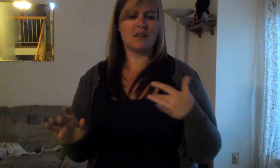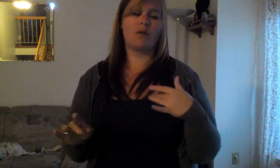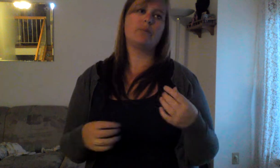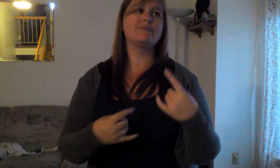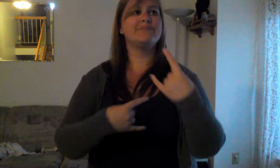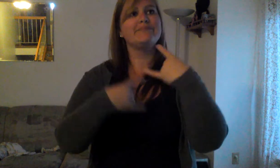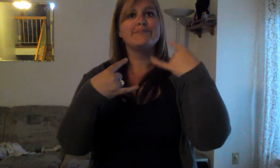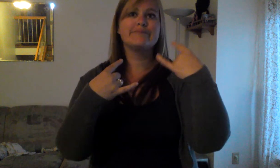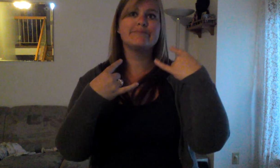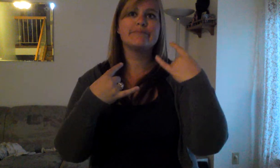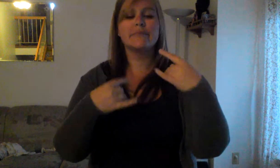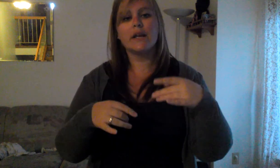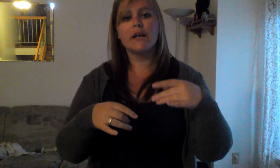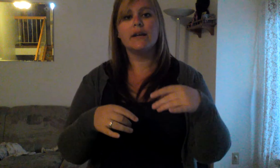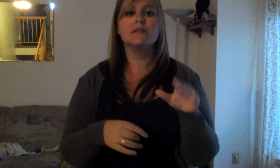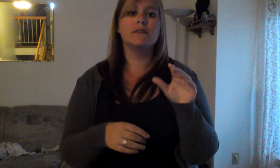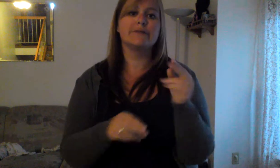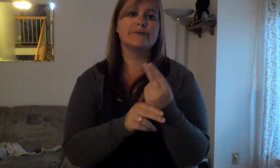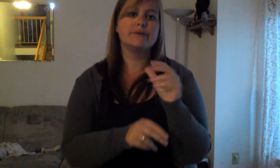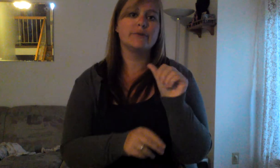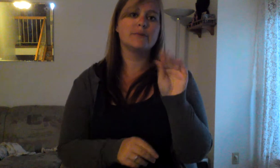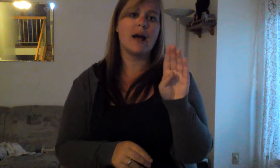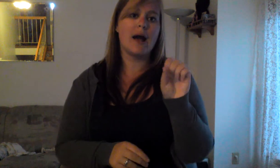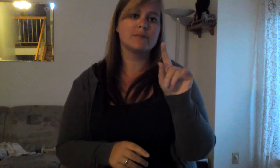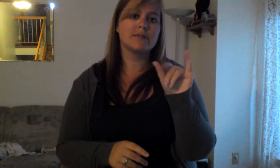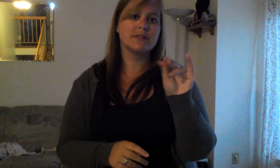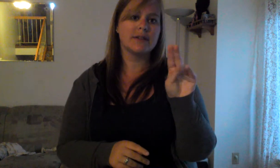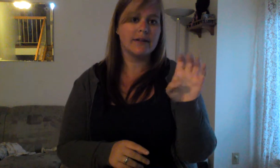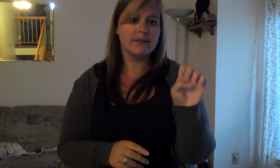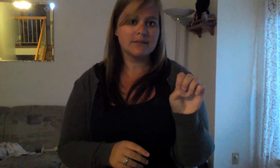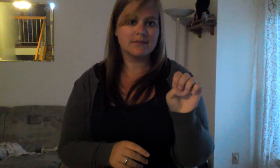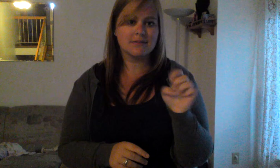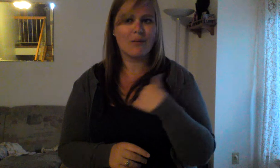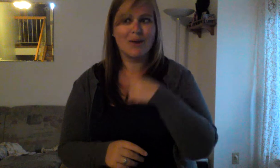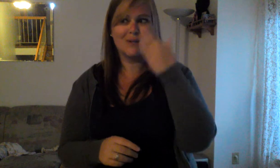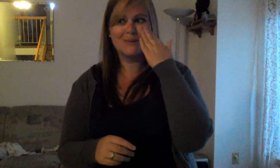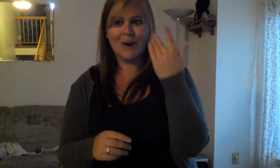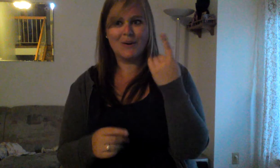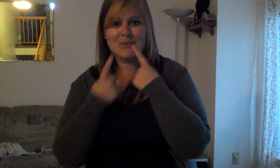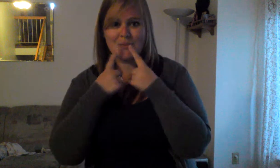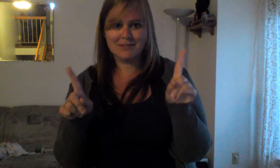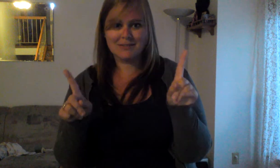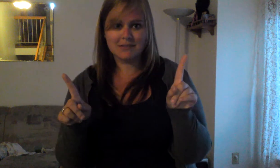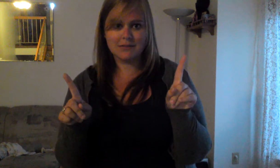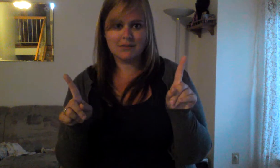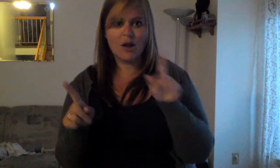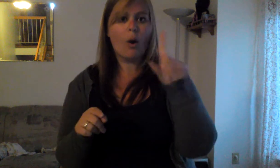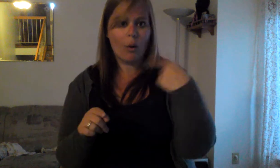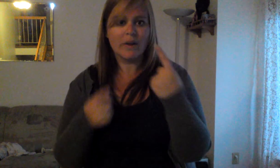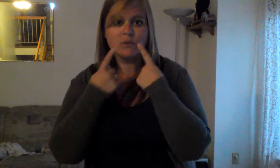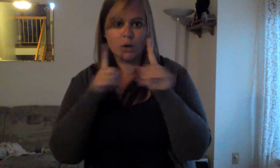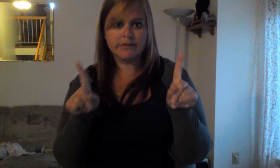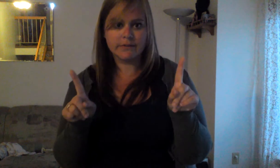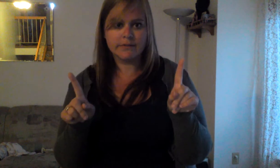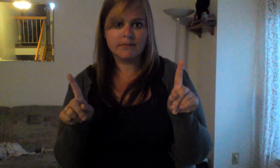abstinence. Why do we get made fun of for that when everybody knows that it's the only method that works every time it's tried? I was a penny hunting